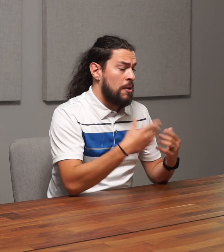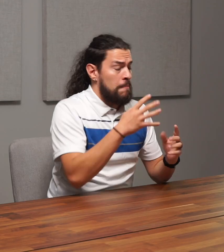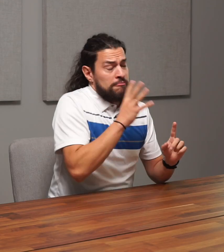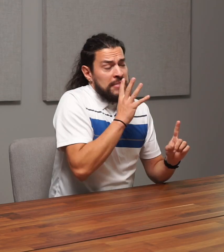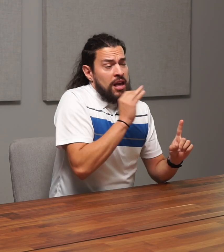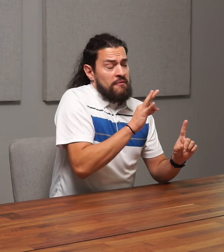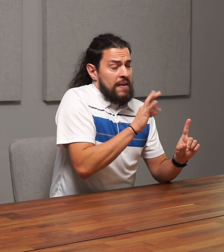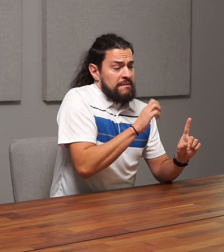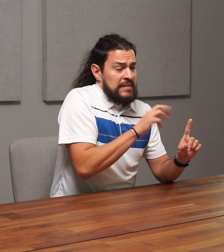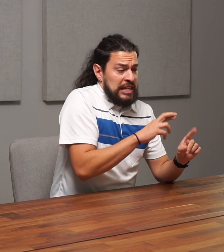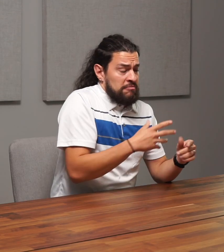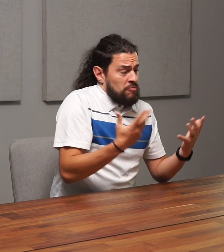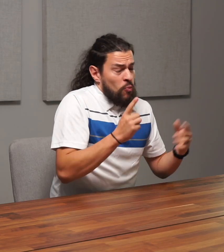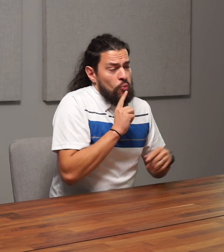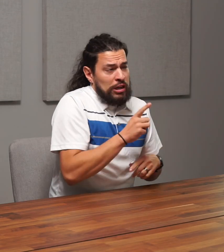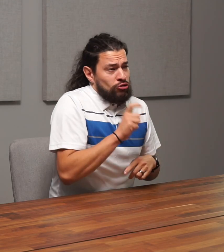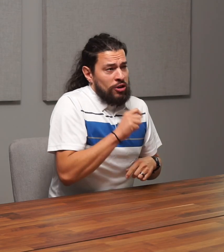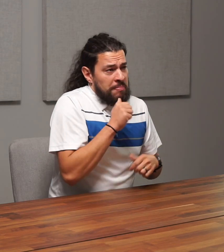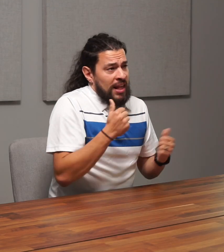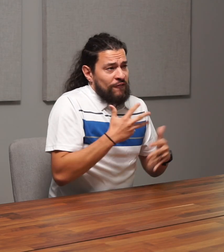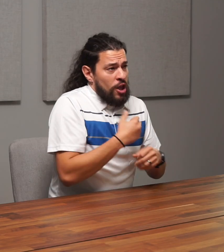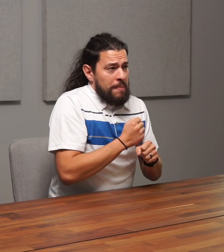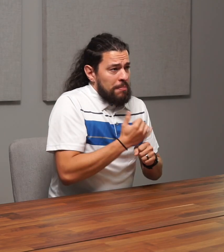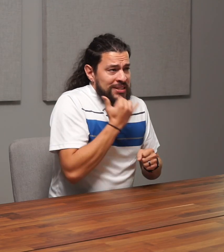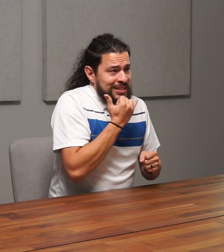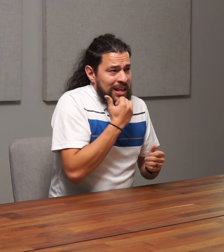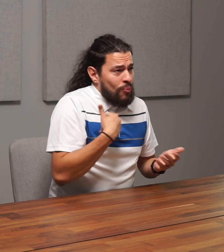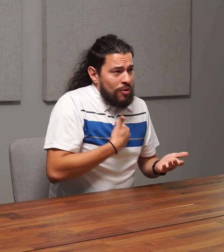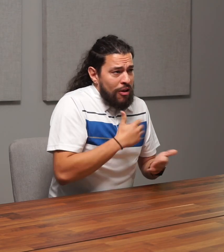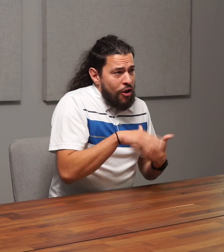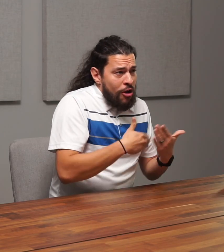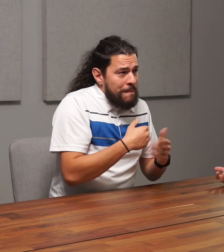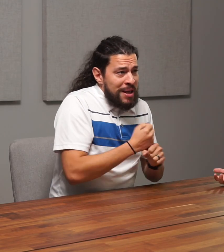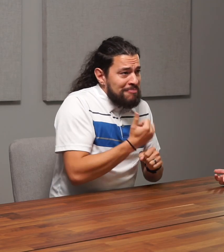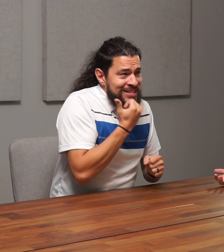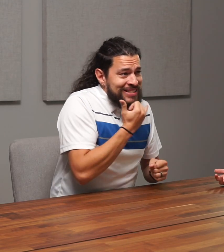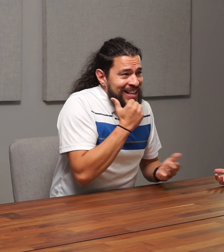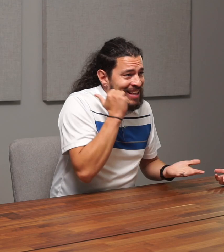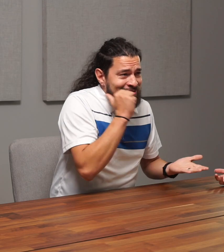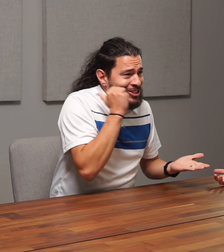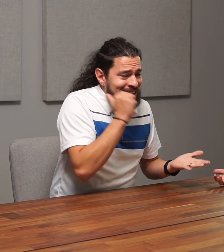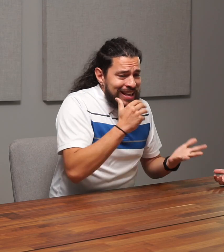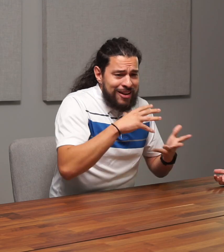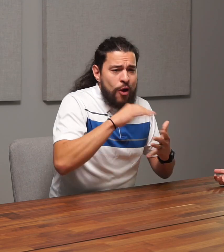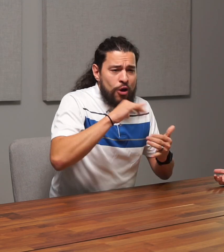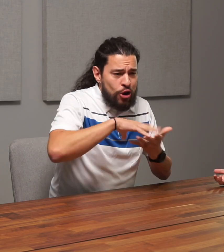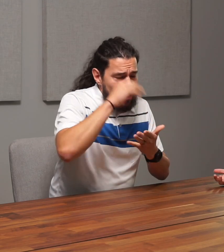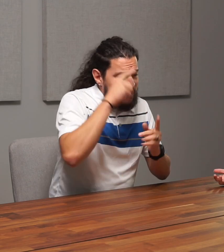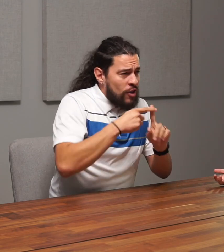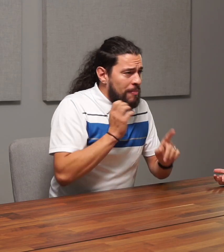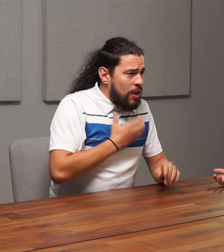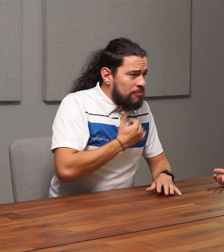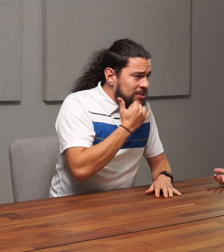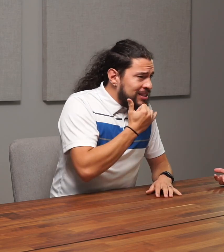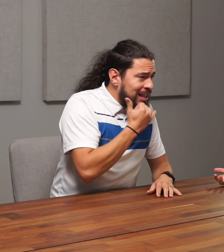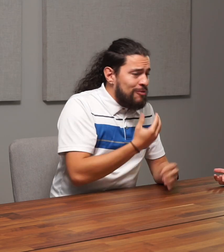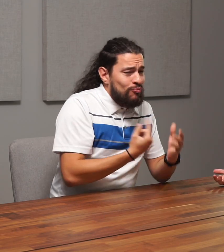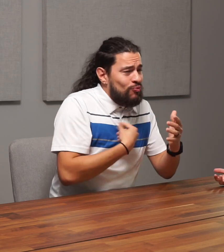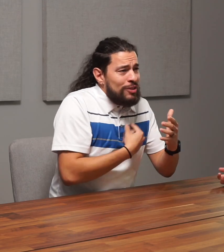gap so thank you for explaining that but you know fear we all make mistakes every single day you know we